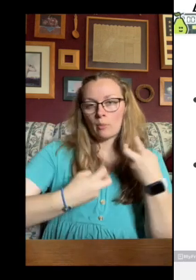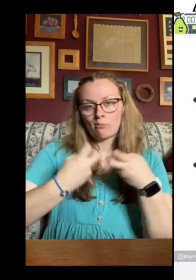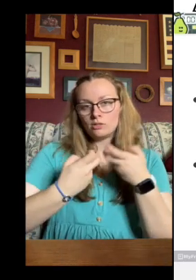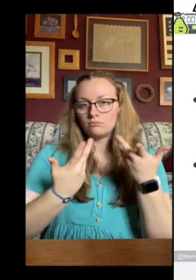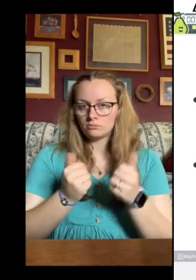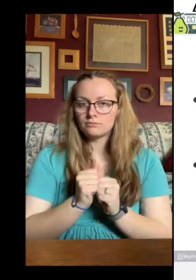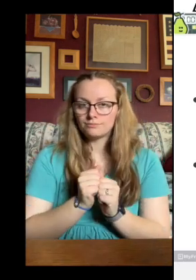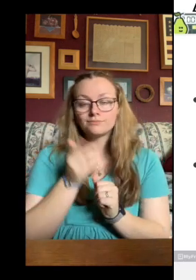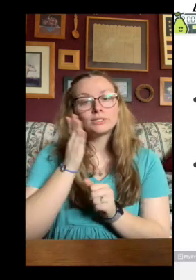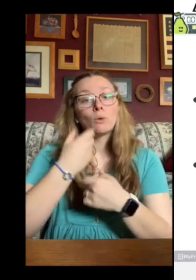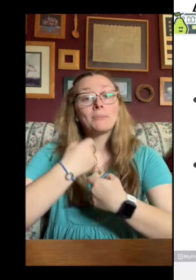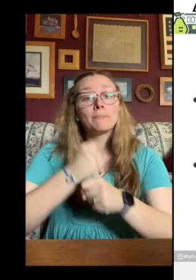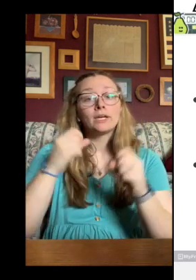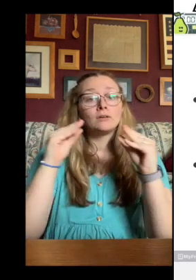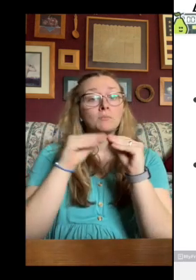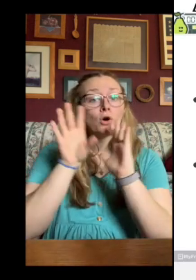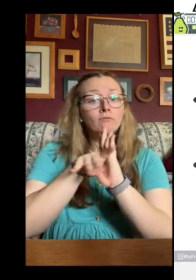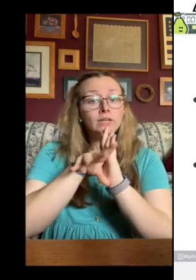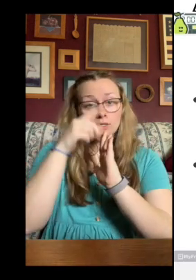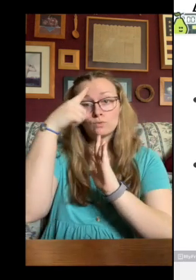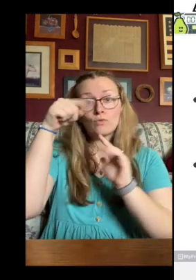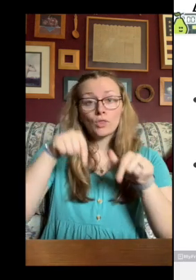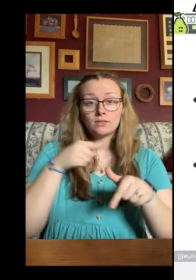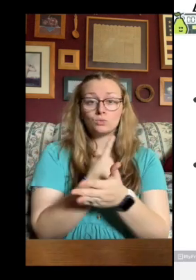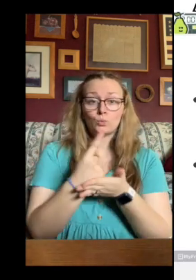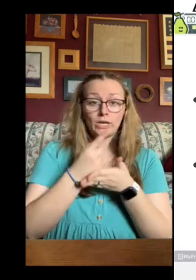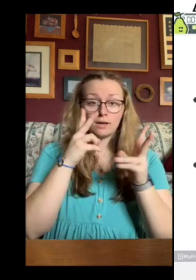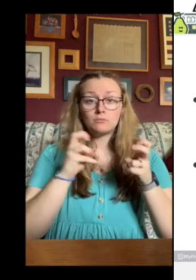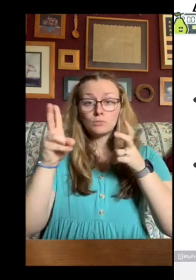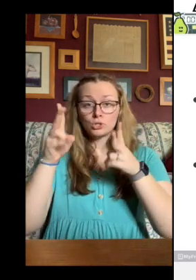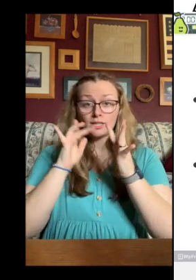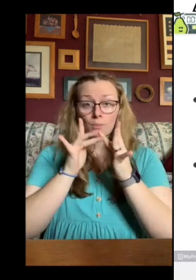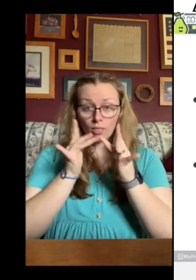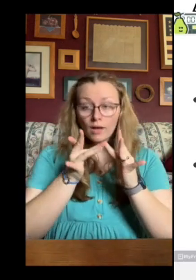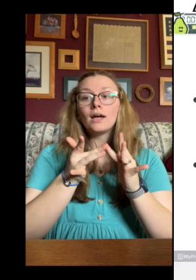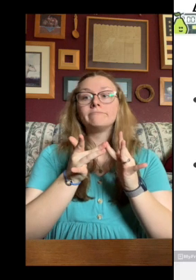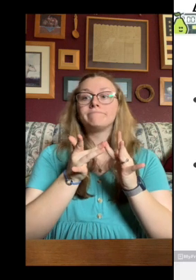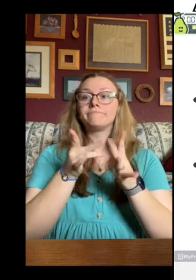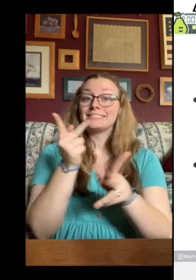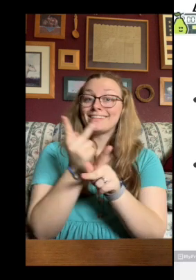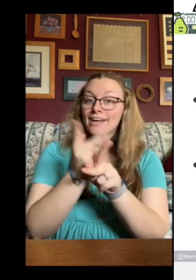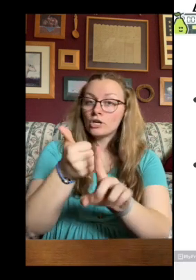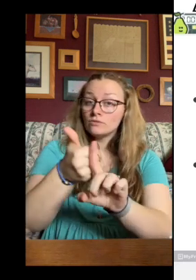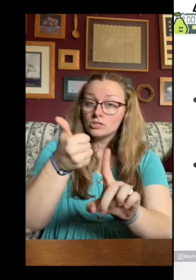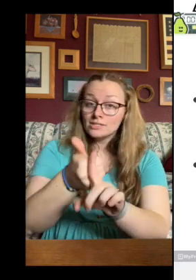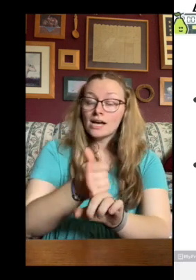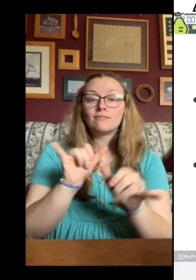more videos for this week and posting them online. Take care of yourselves. Stay well.